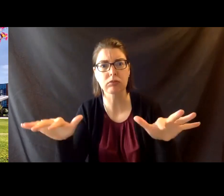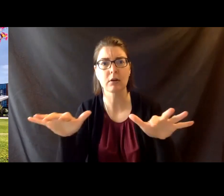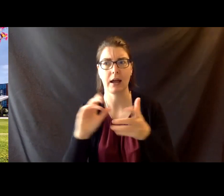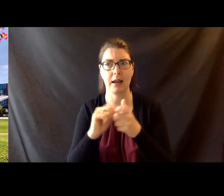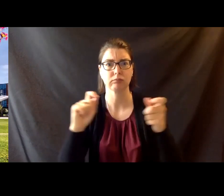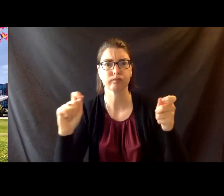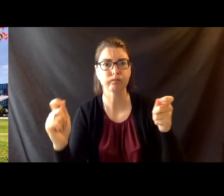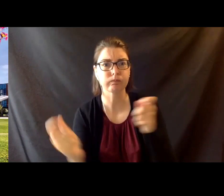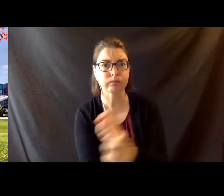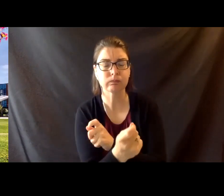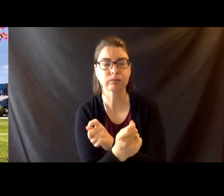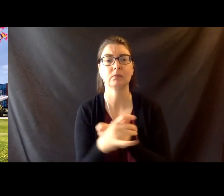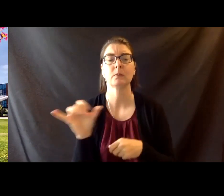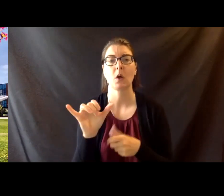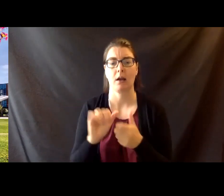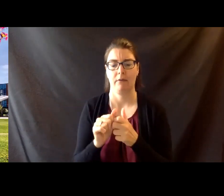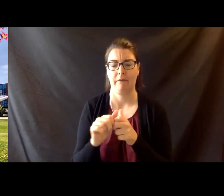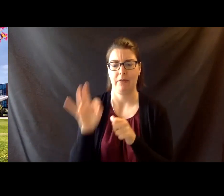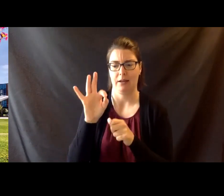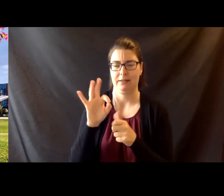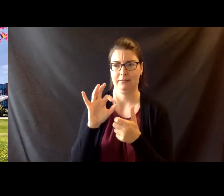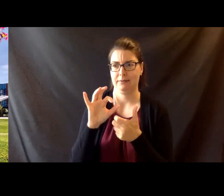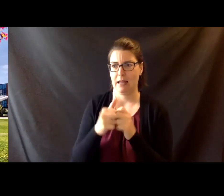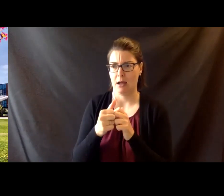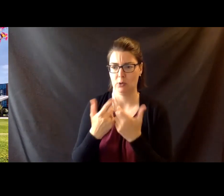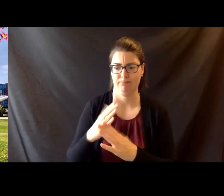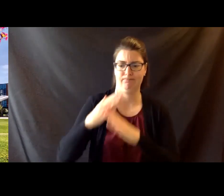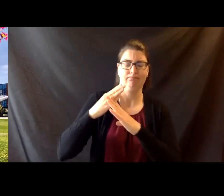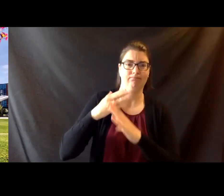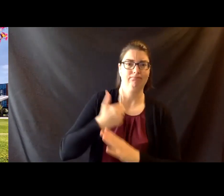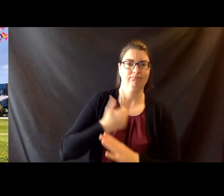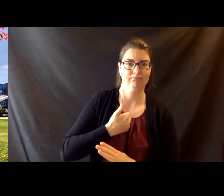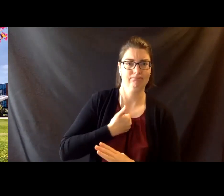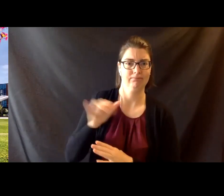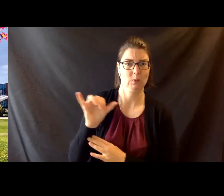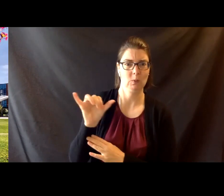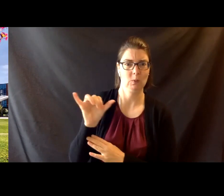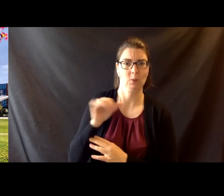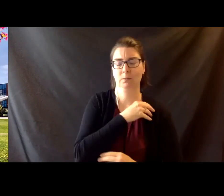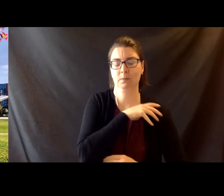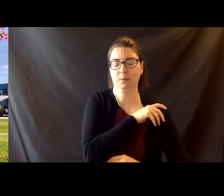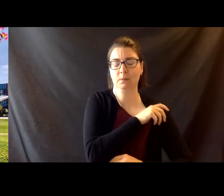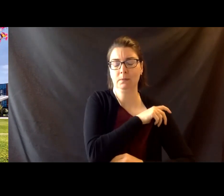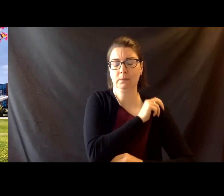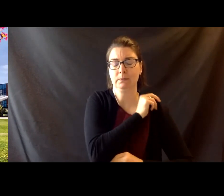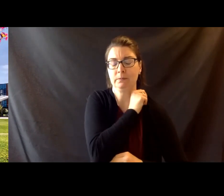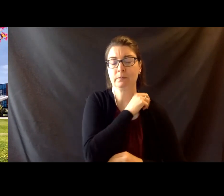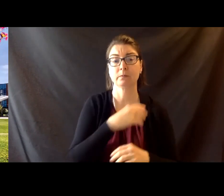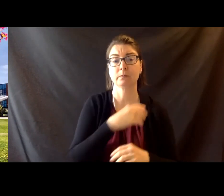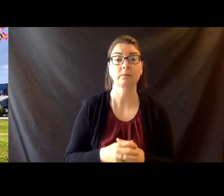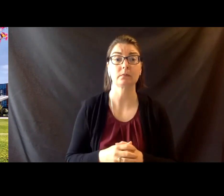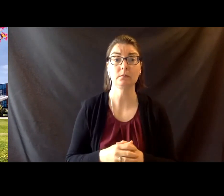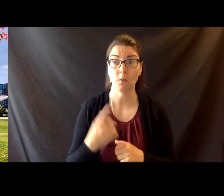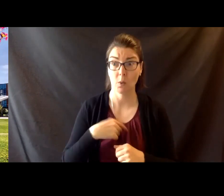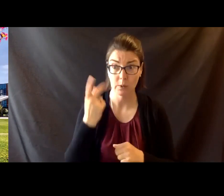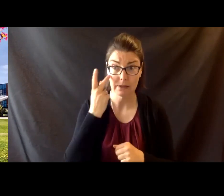and finding ways to safeguard ourselves against it. And the successes that we have seen so far in the battle